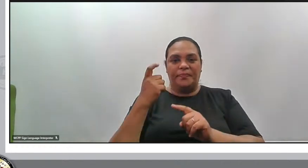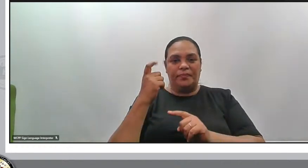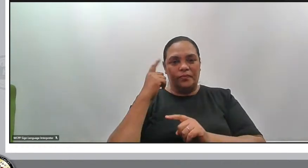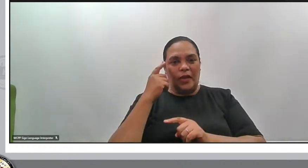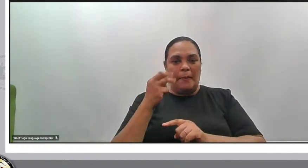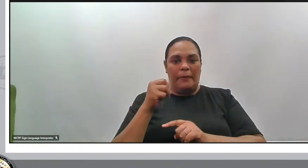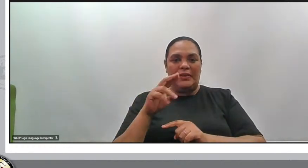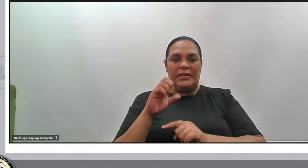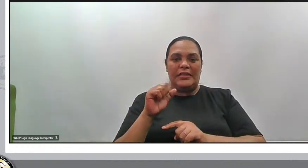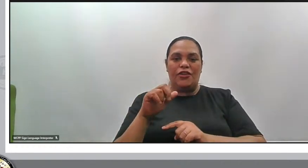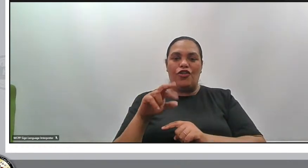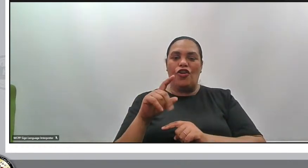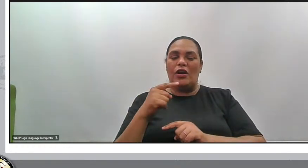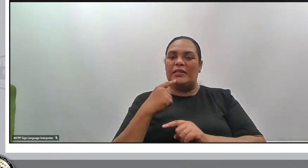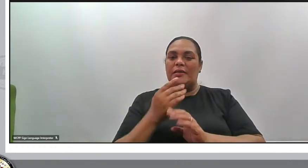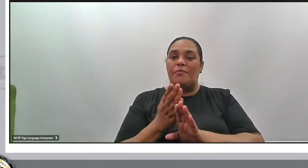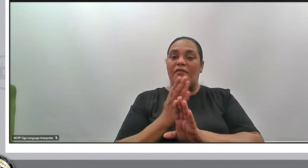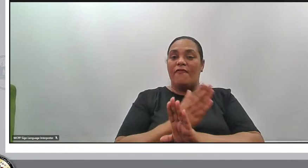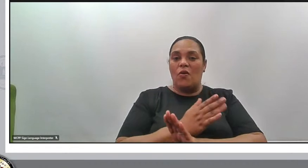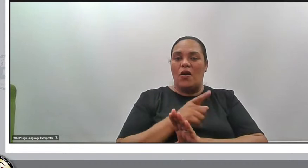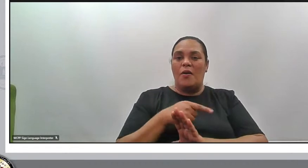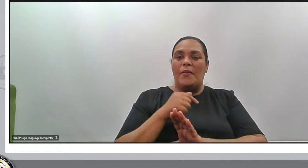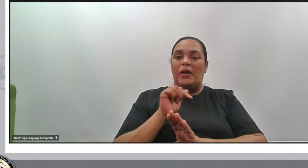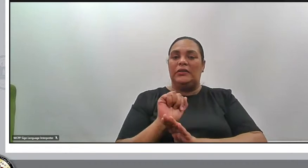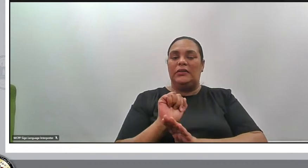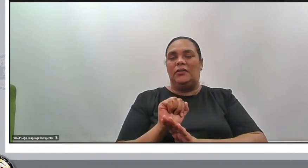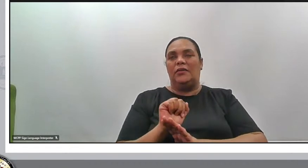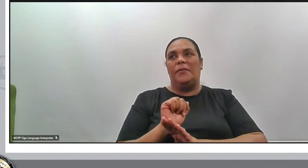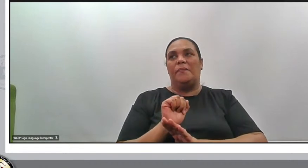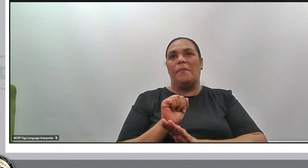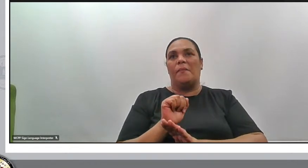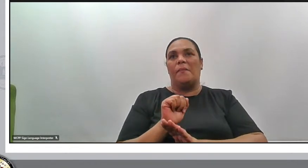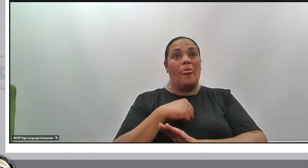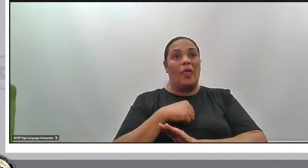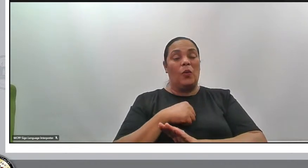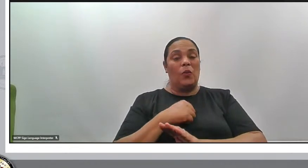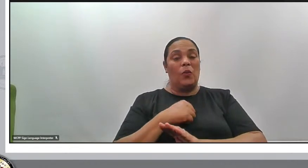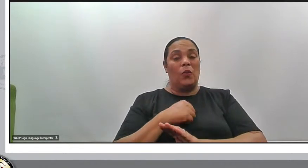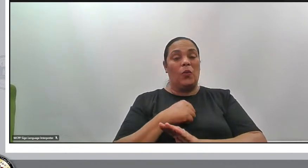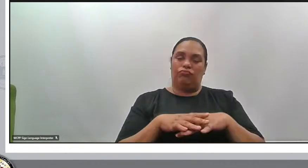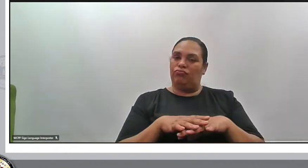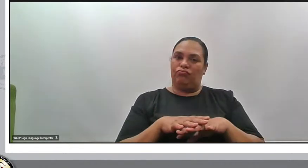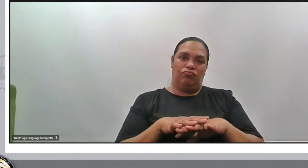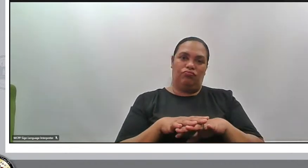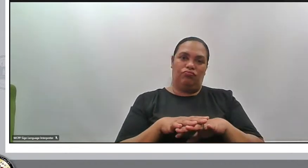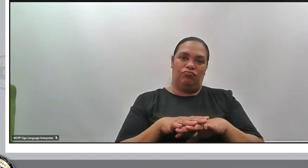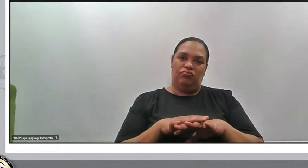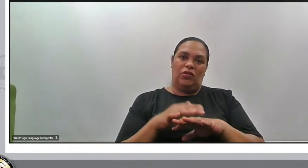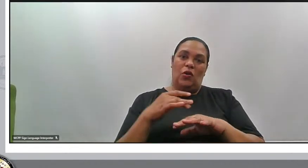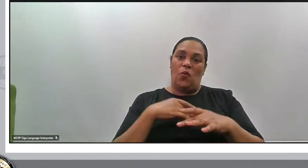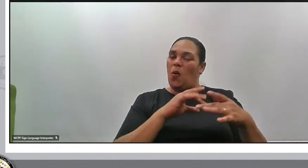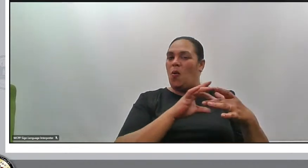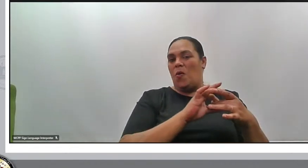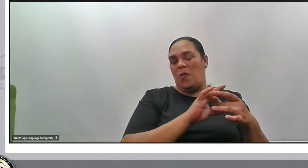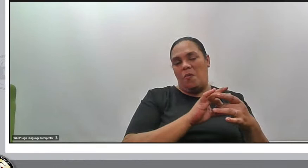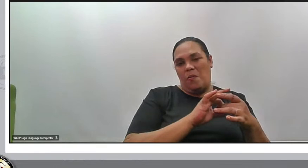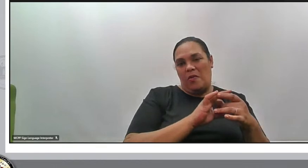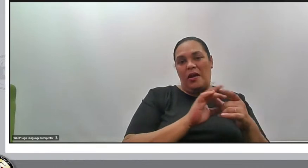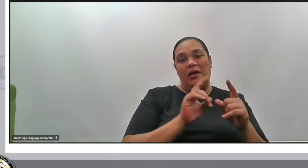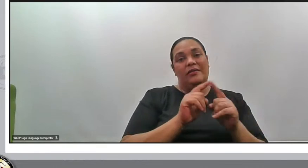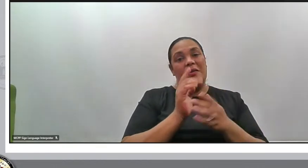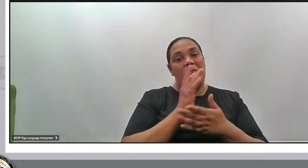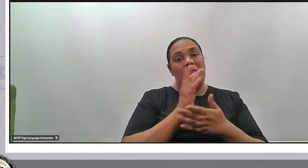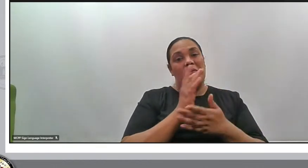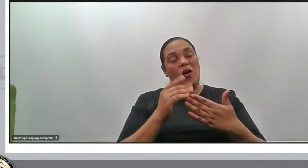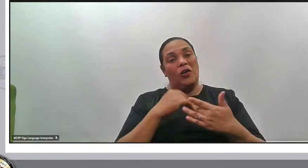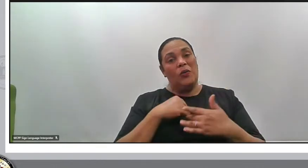Skricker earlier spoke about the fact that we not integrated while we are at home. And part of what